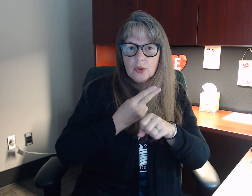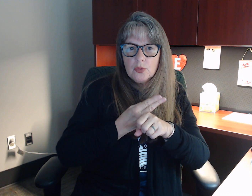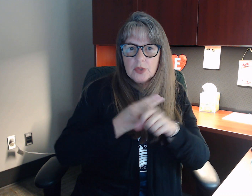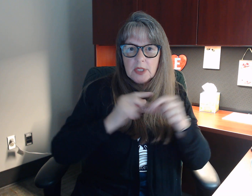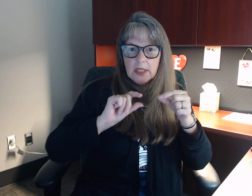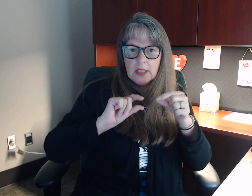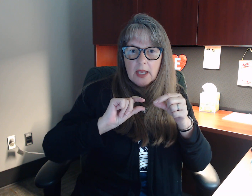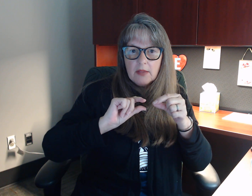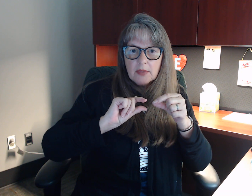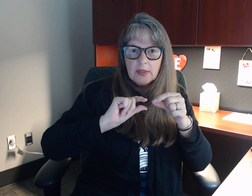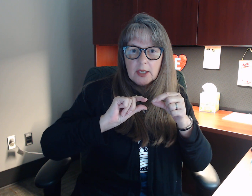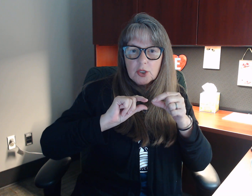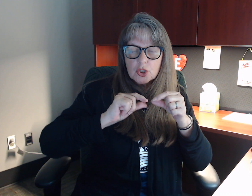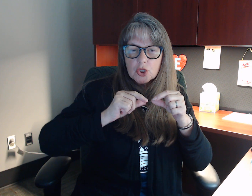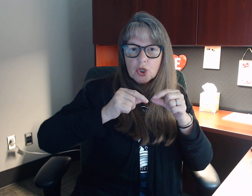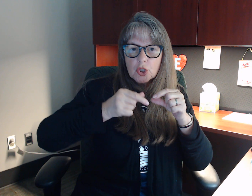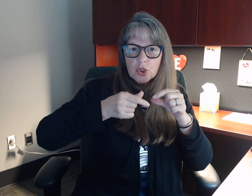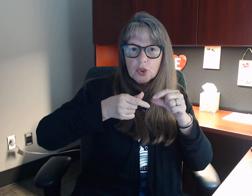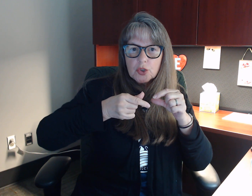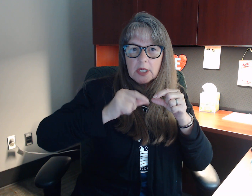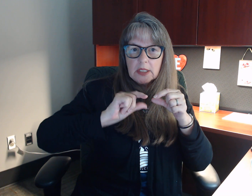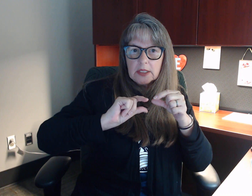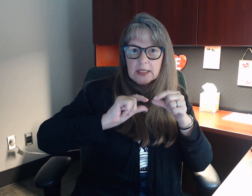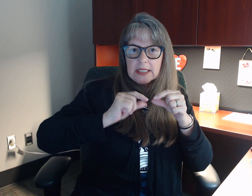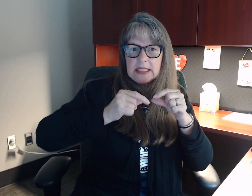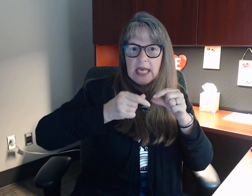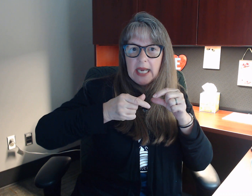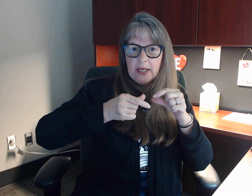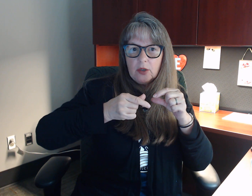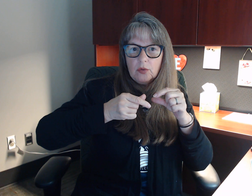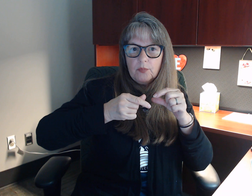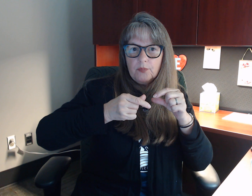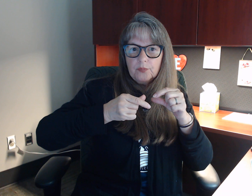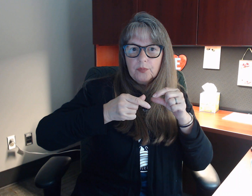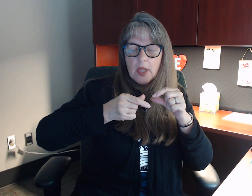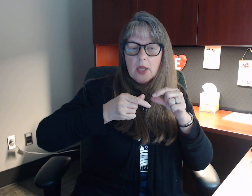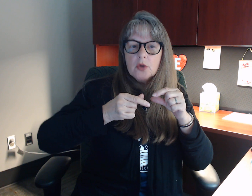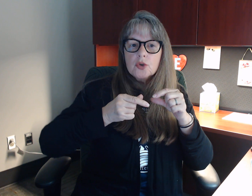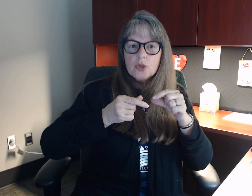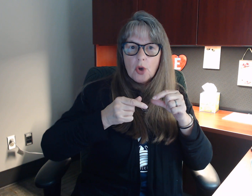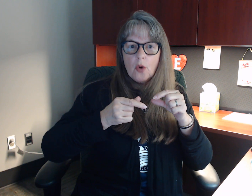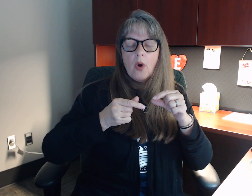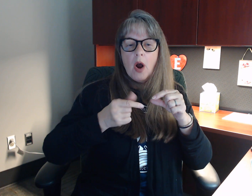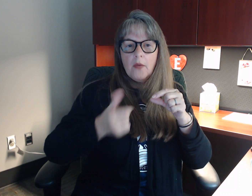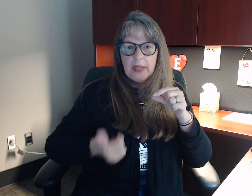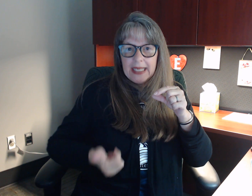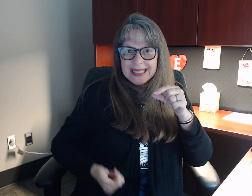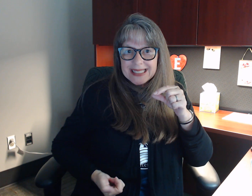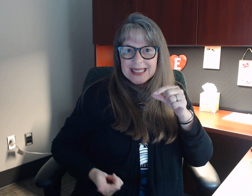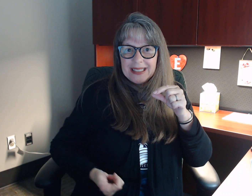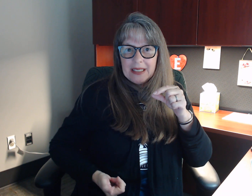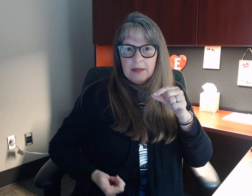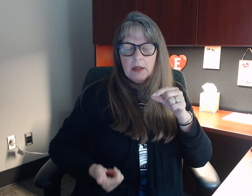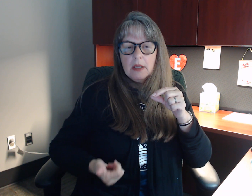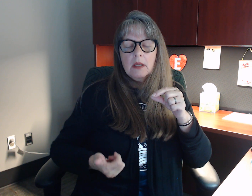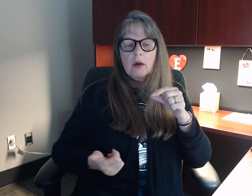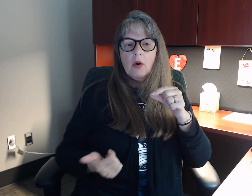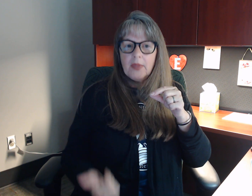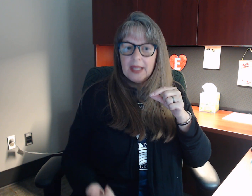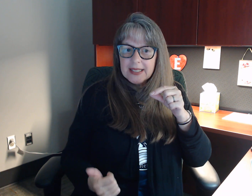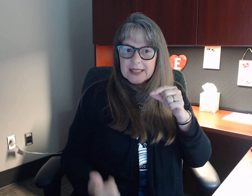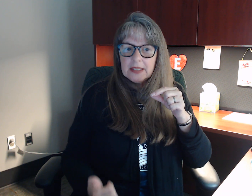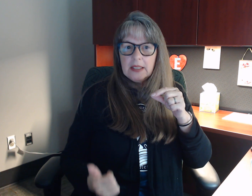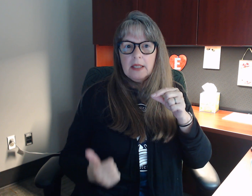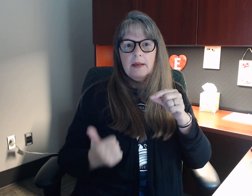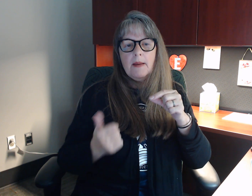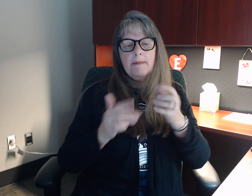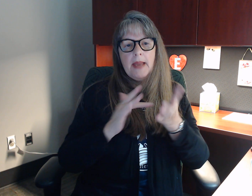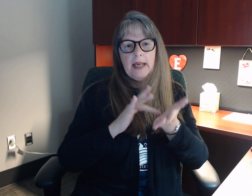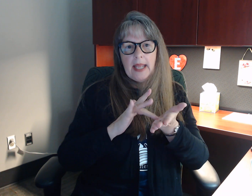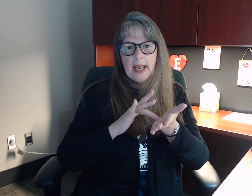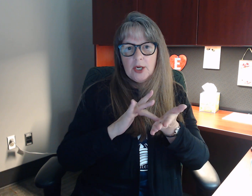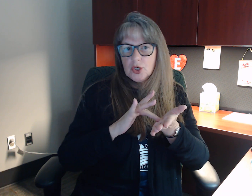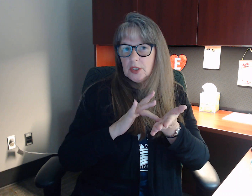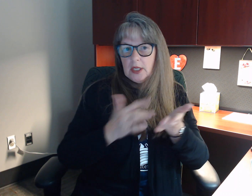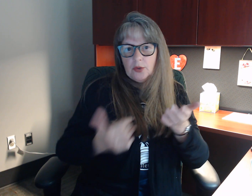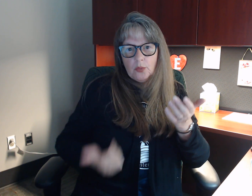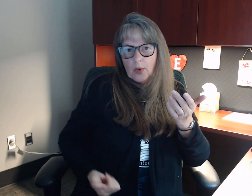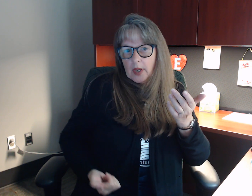using, then they turn that little dial. So on the insulin or the insulin medication, either one,